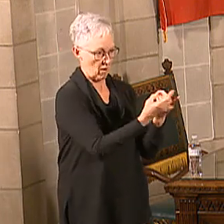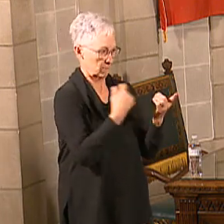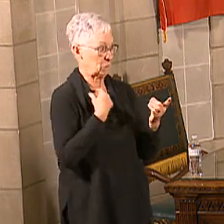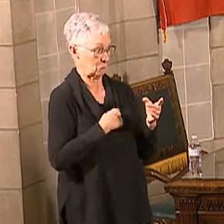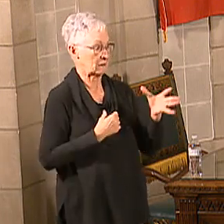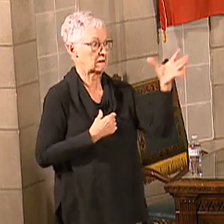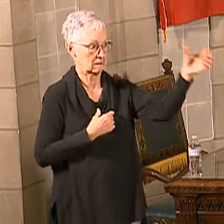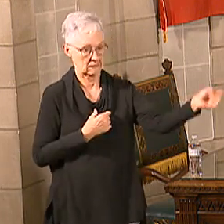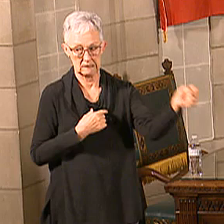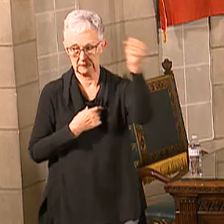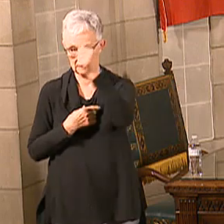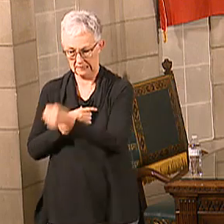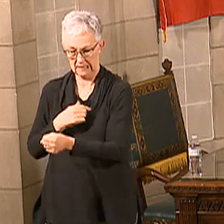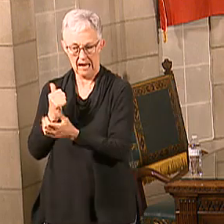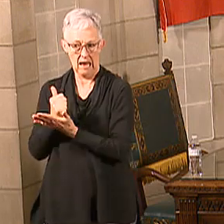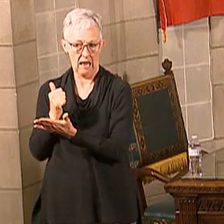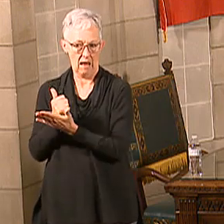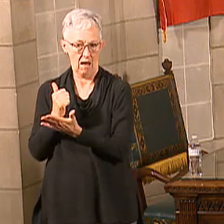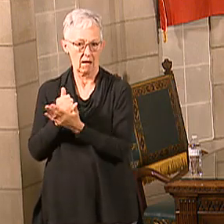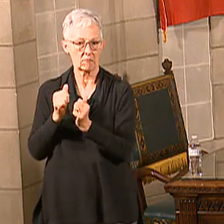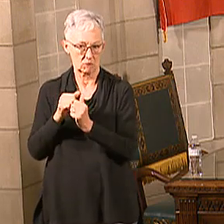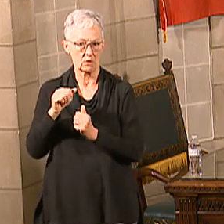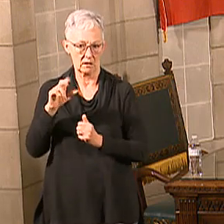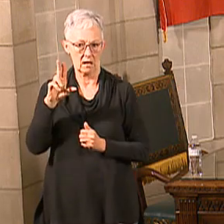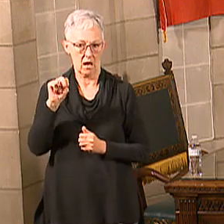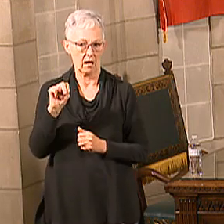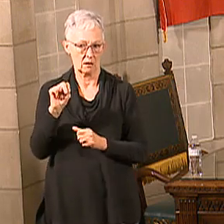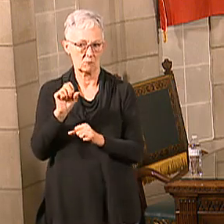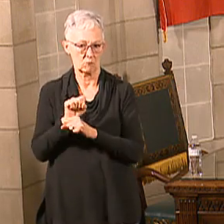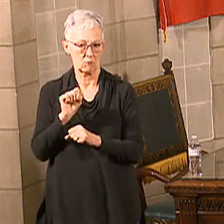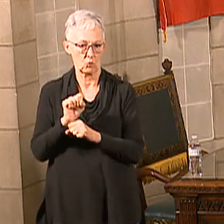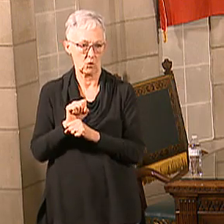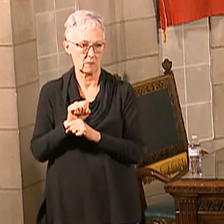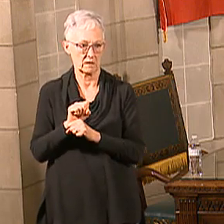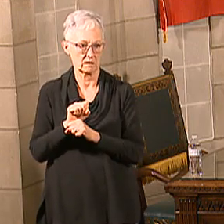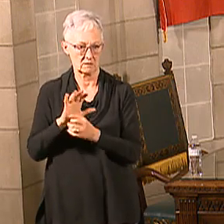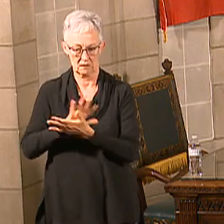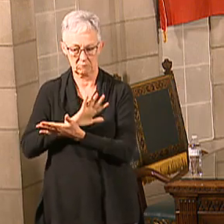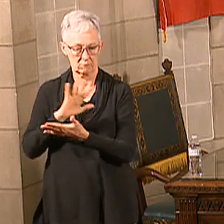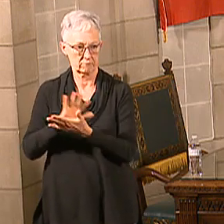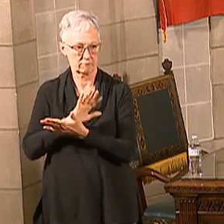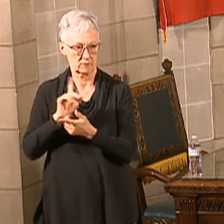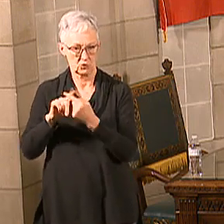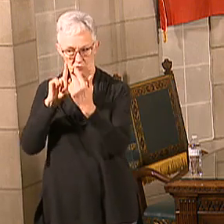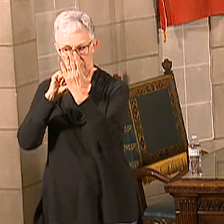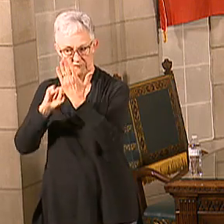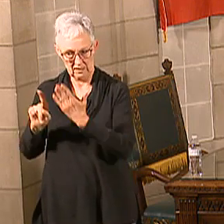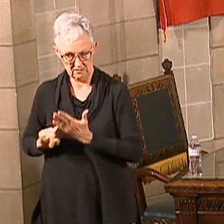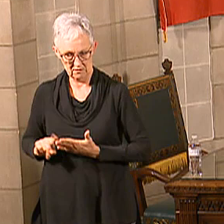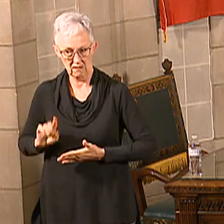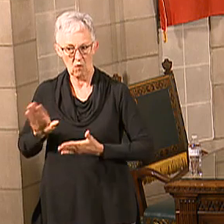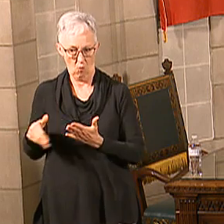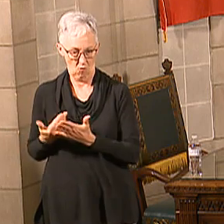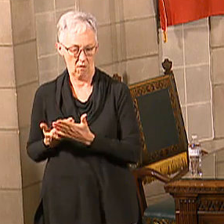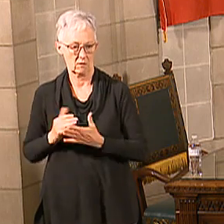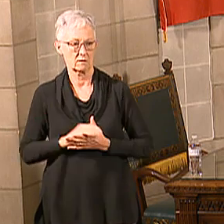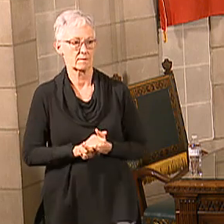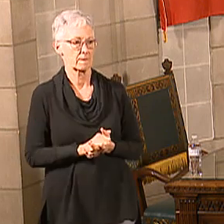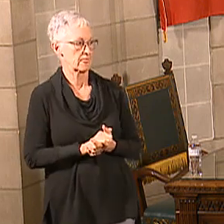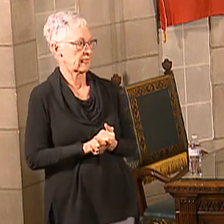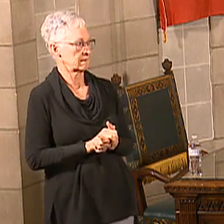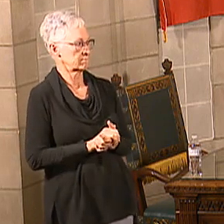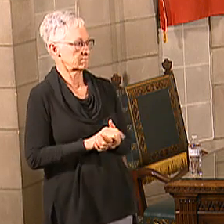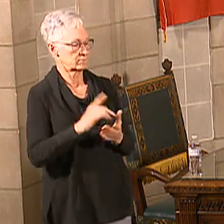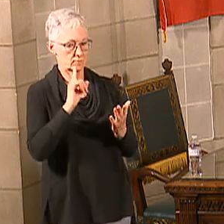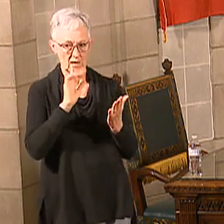program to help with the unemployment claims and speed up the processing. We will go ahead and release, we were hoping today they would